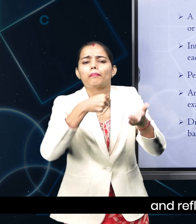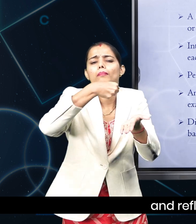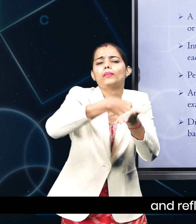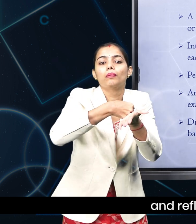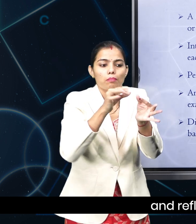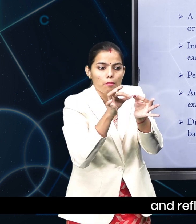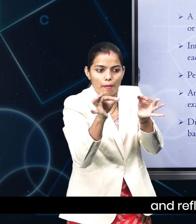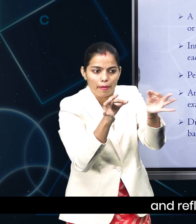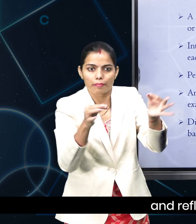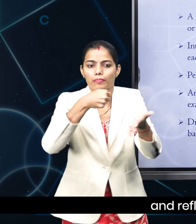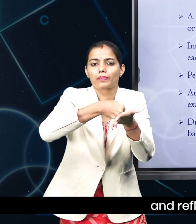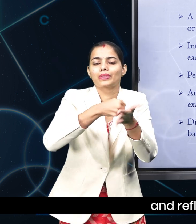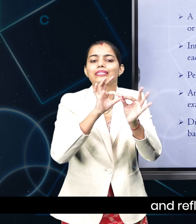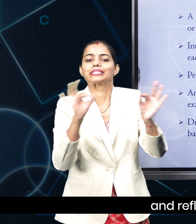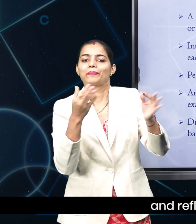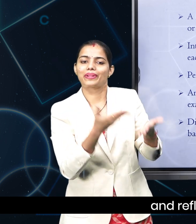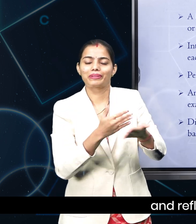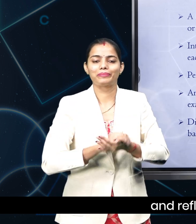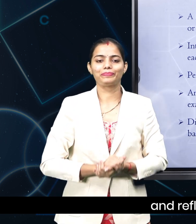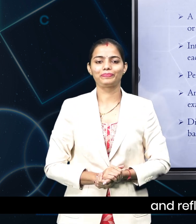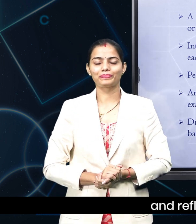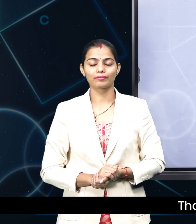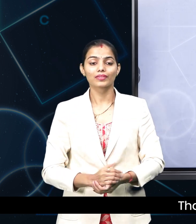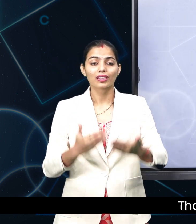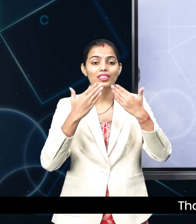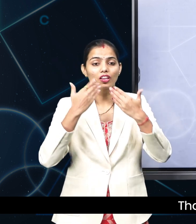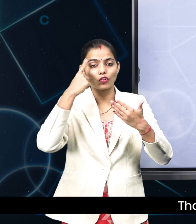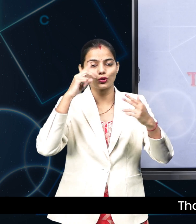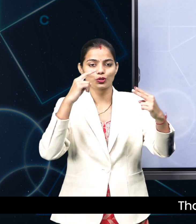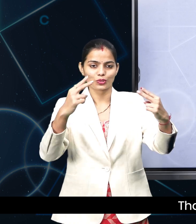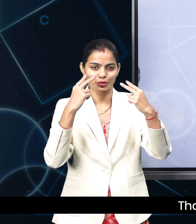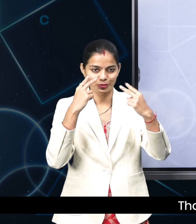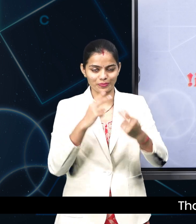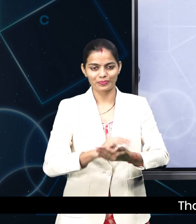Thanks for watching.